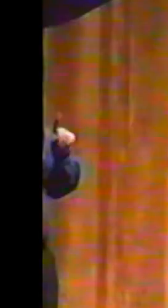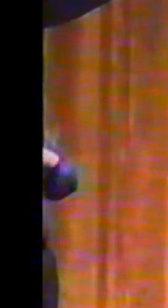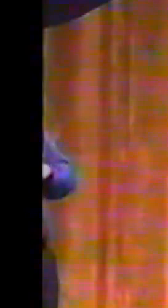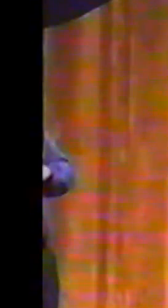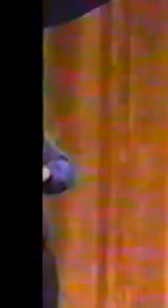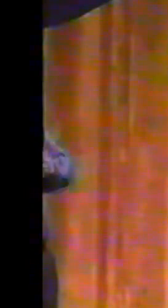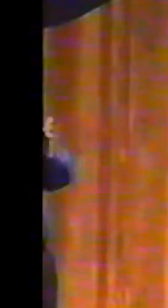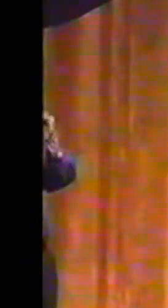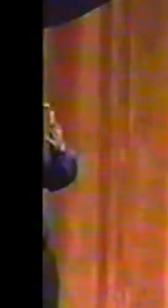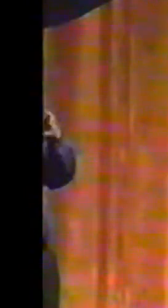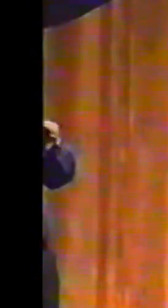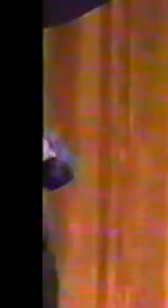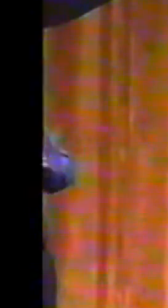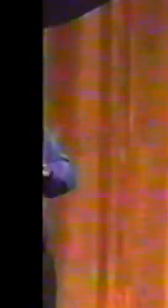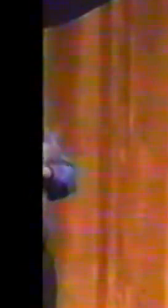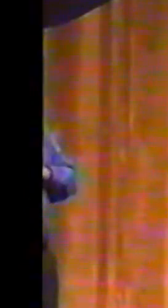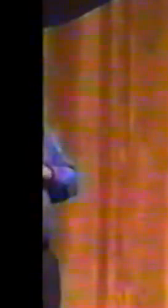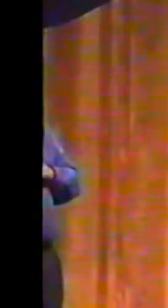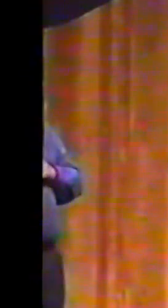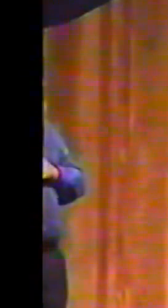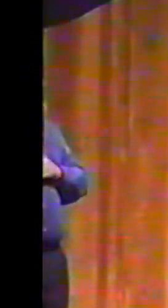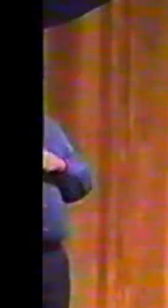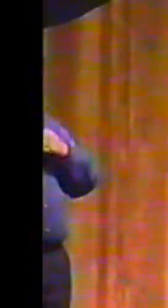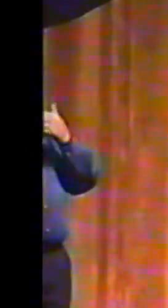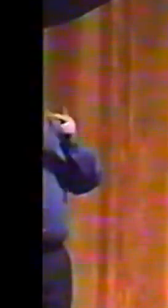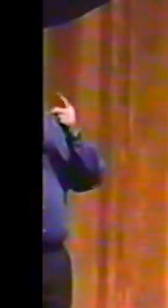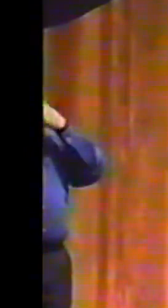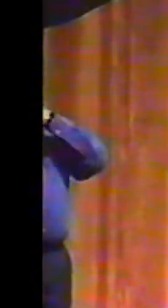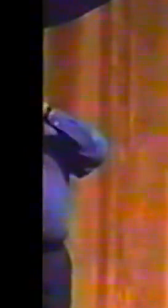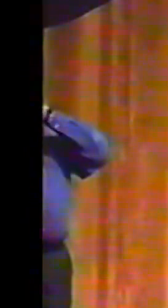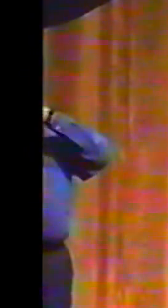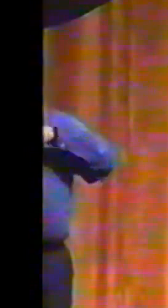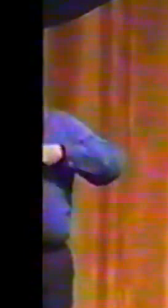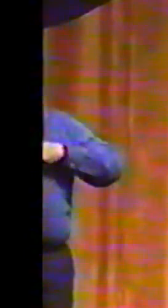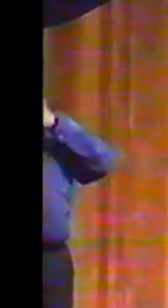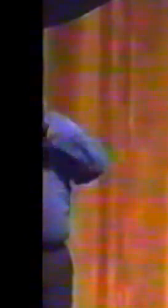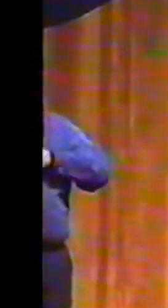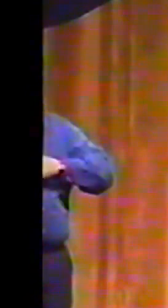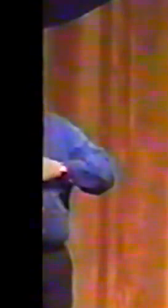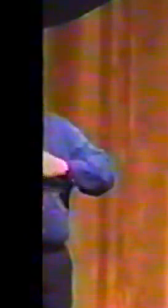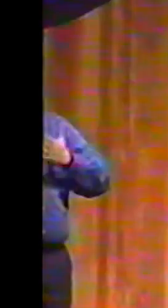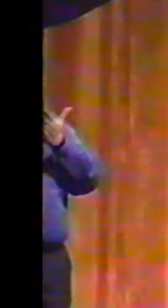no, you know, in terms of being warned off the story or threatened, no, that didn't happen.